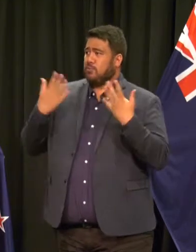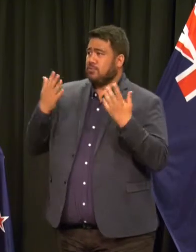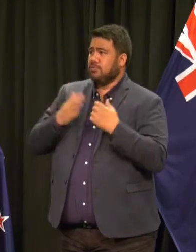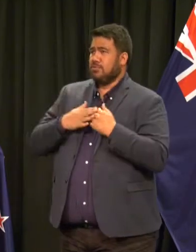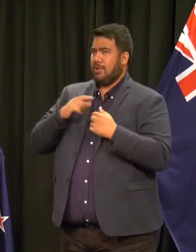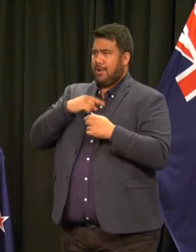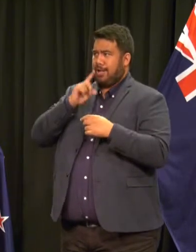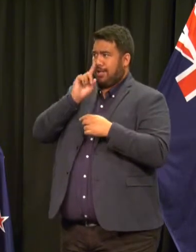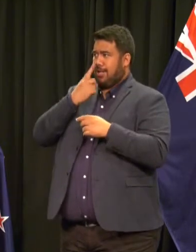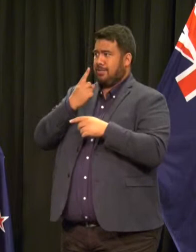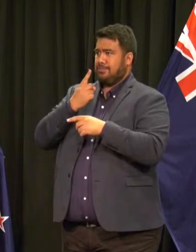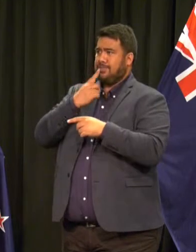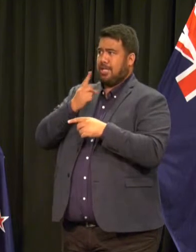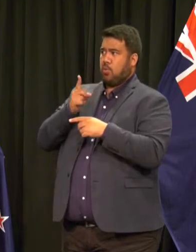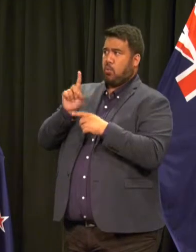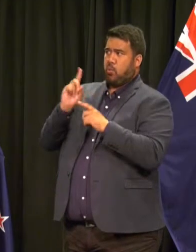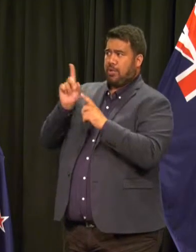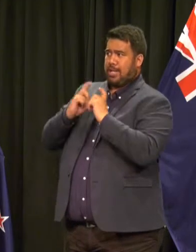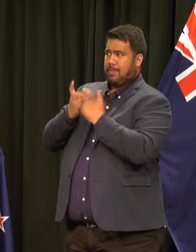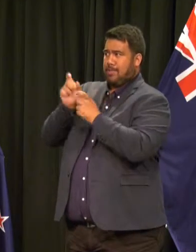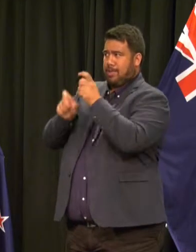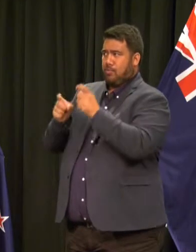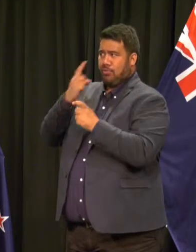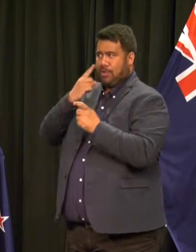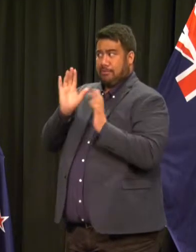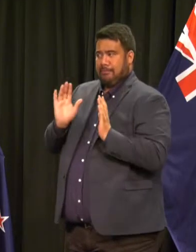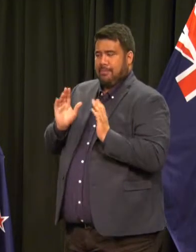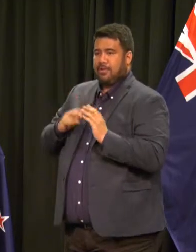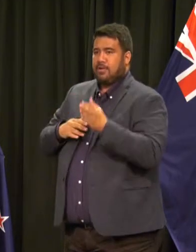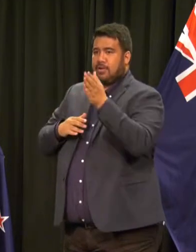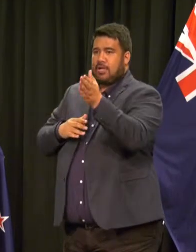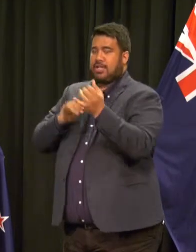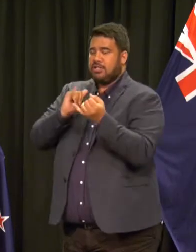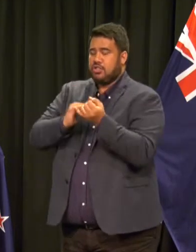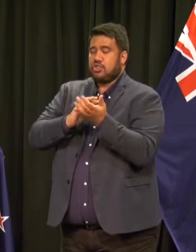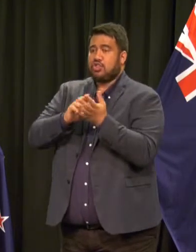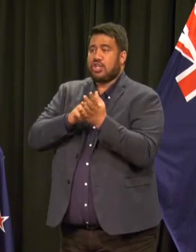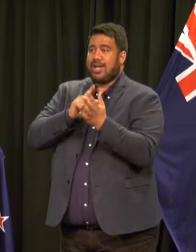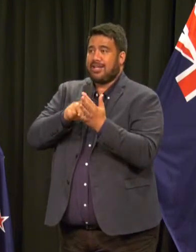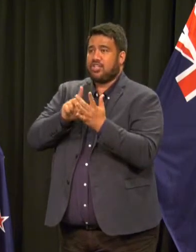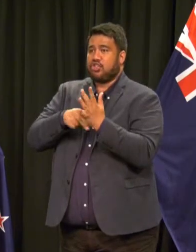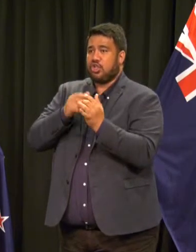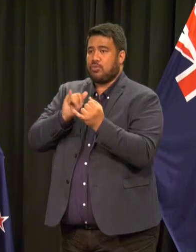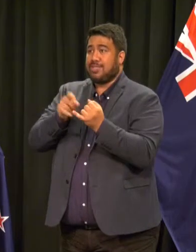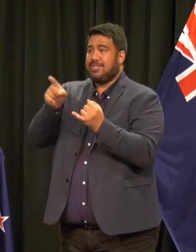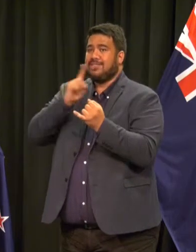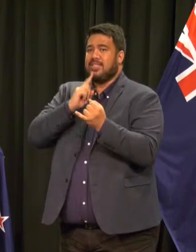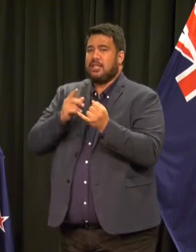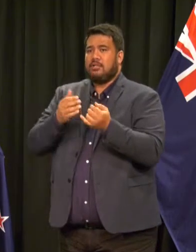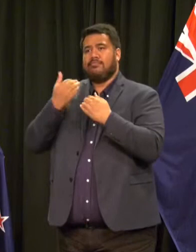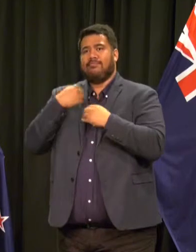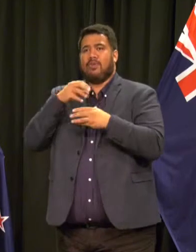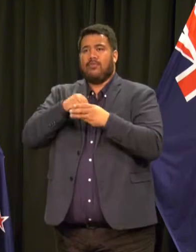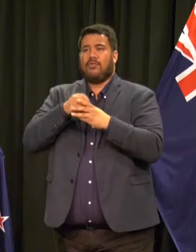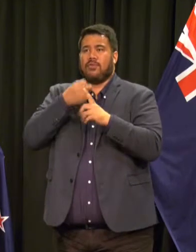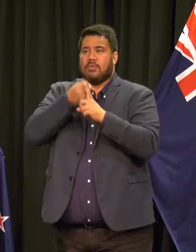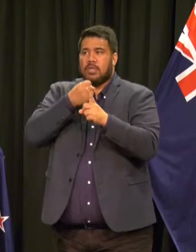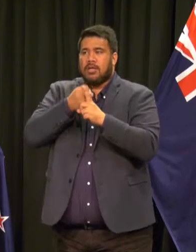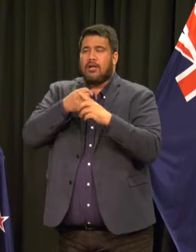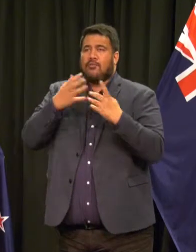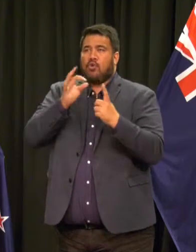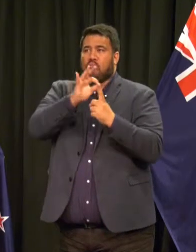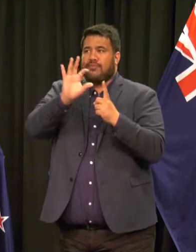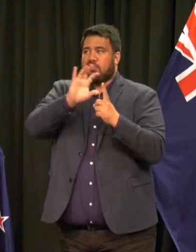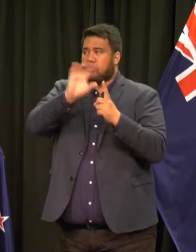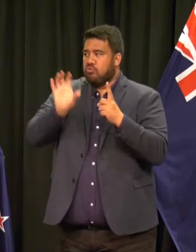think. Shane Jones this morning said he's partaken in unnecessarily loud advocacy for the Provincial Growth Fund at times.